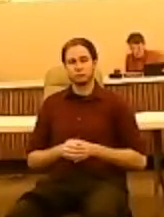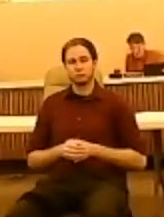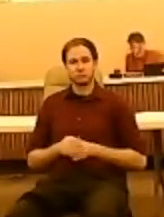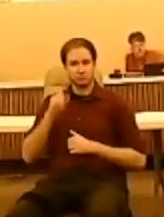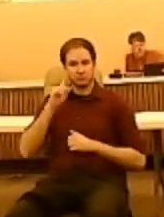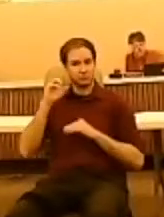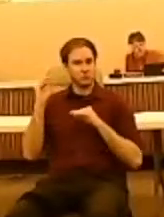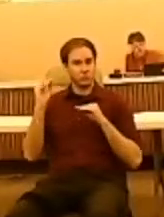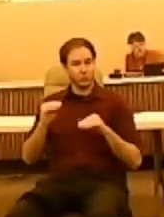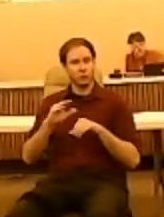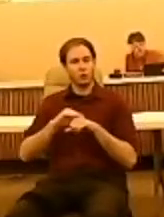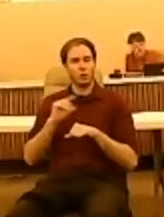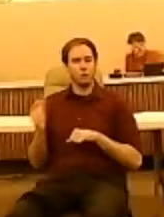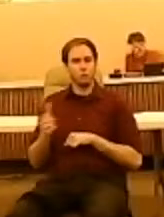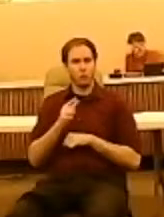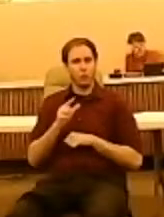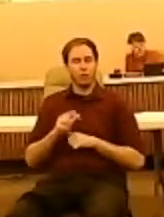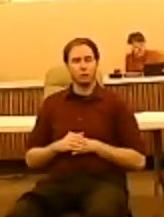Hearing none, please call the roll.